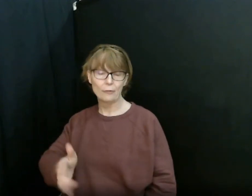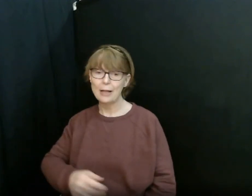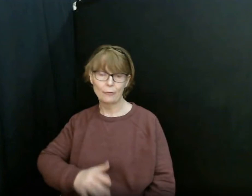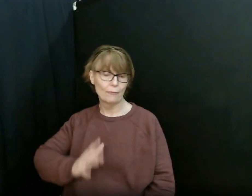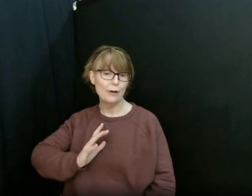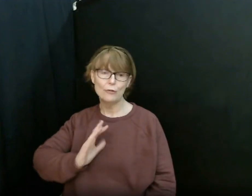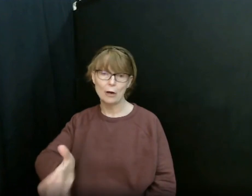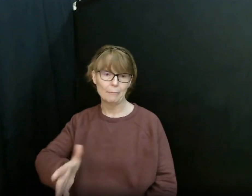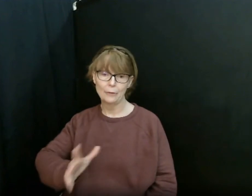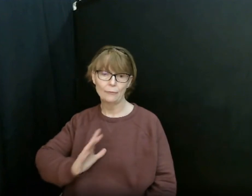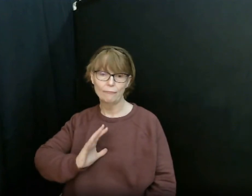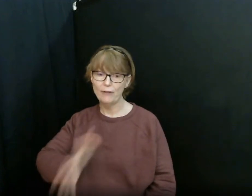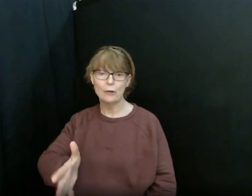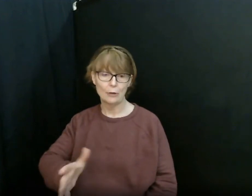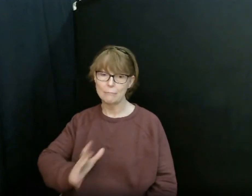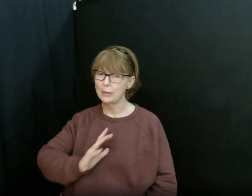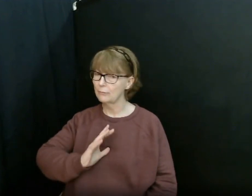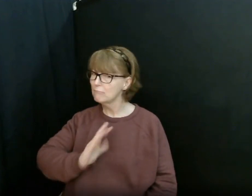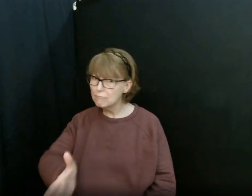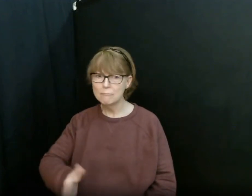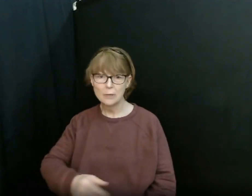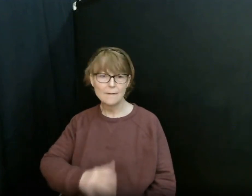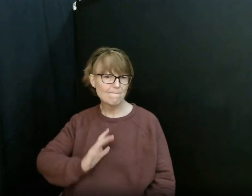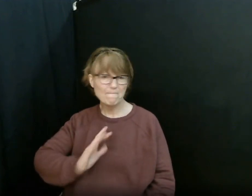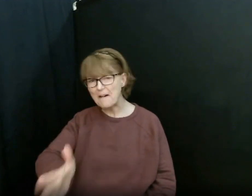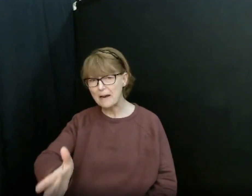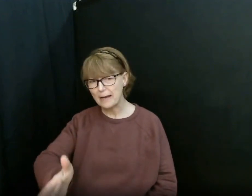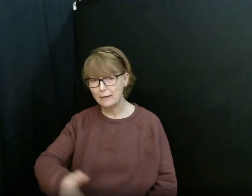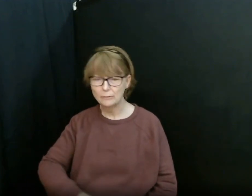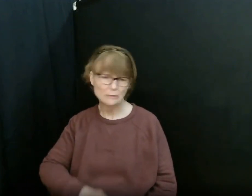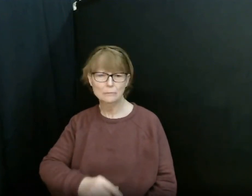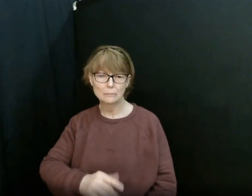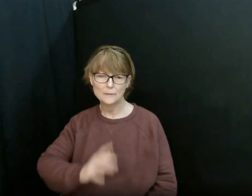It's very sharp, very sharp. It's fine. Okay.